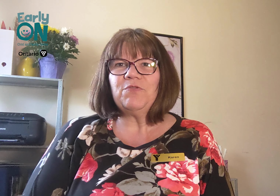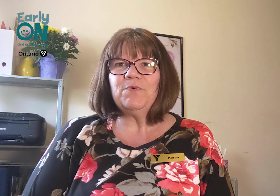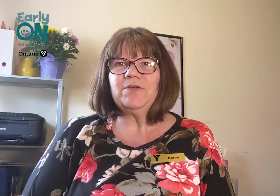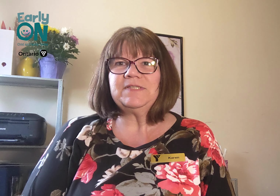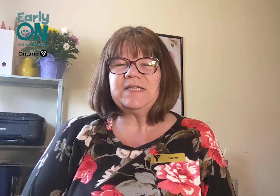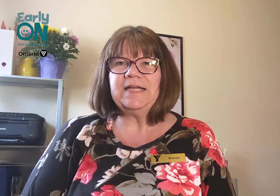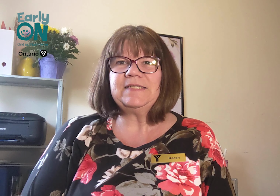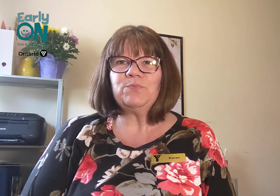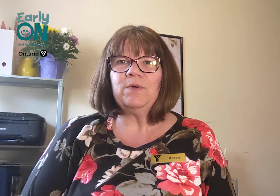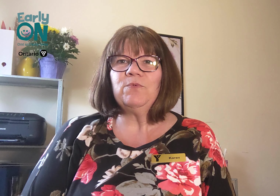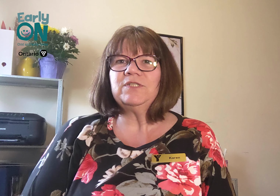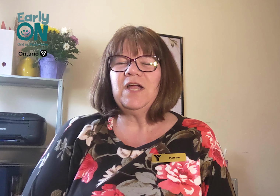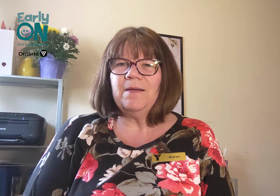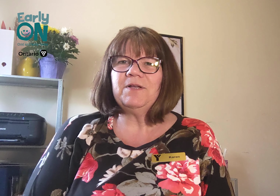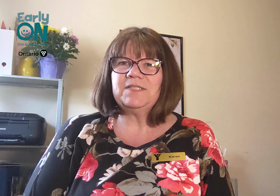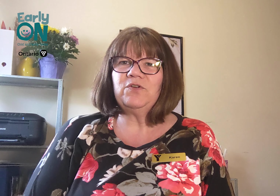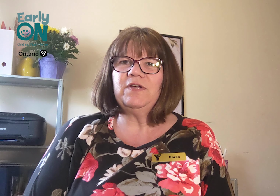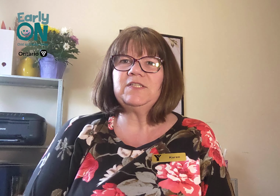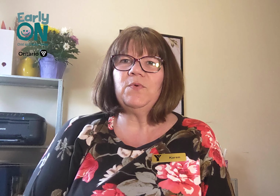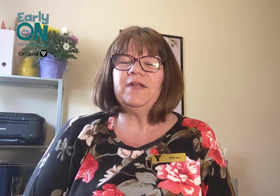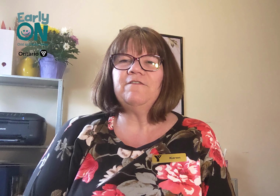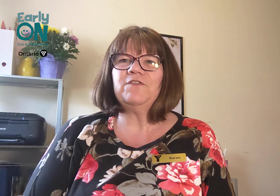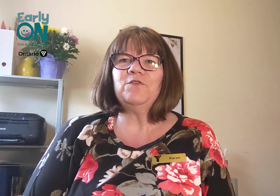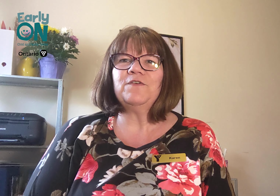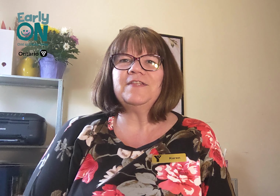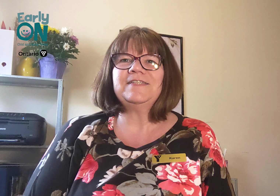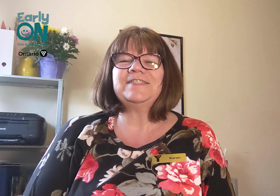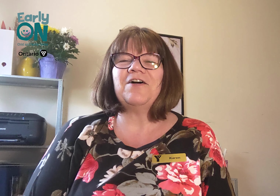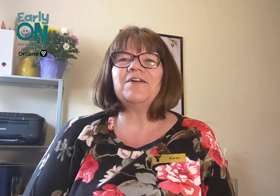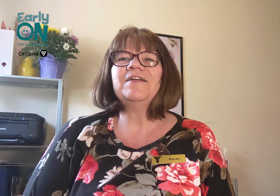through those signs one more time because there is quite a few for this song.